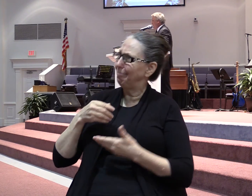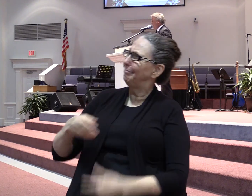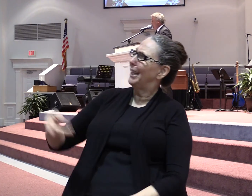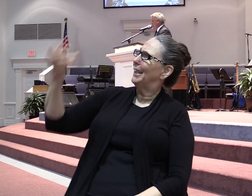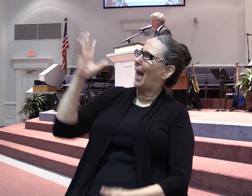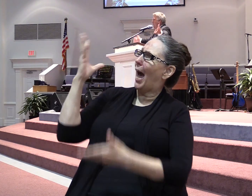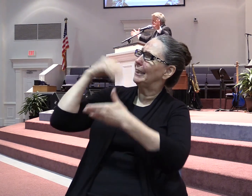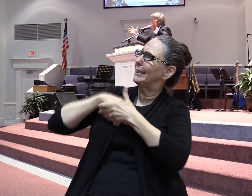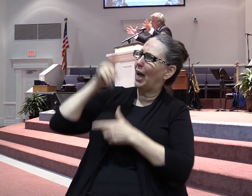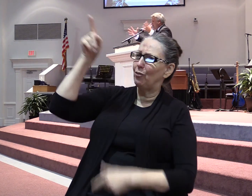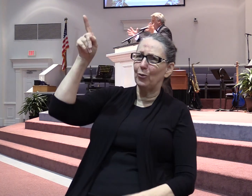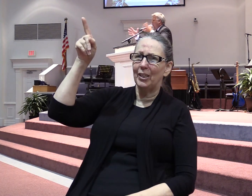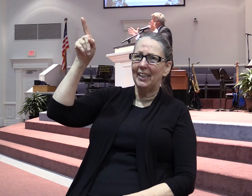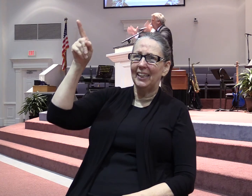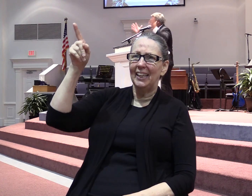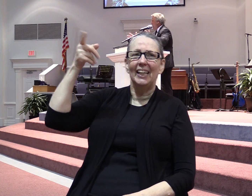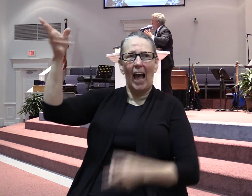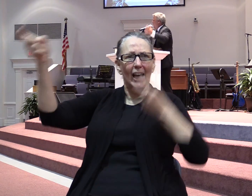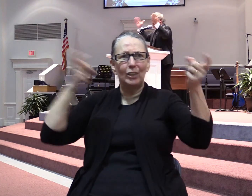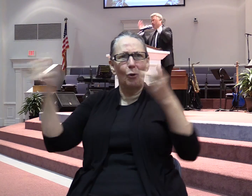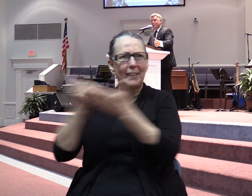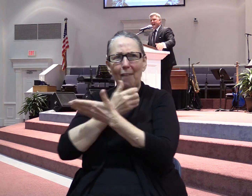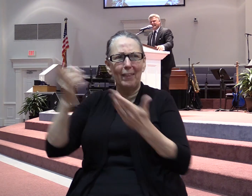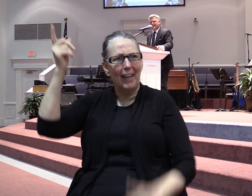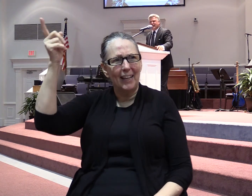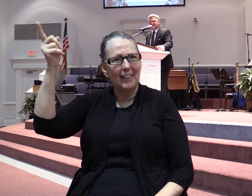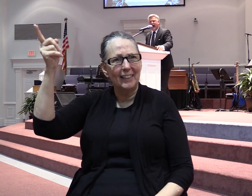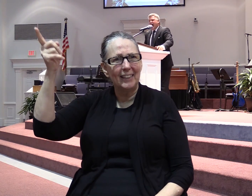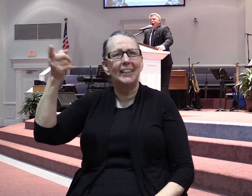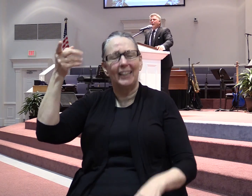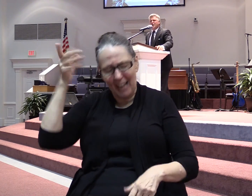When you're